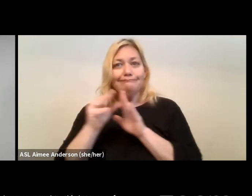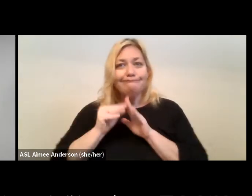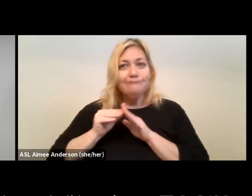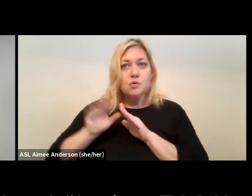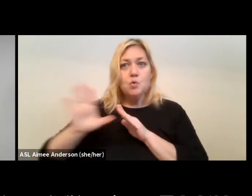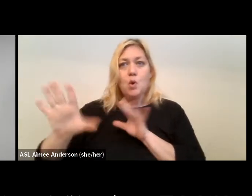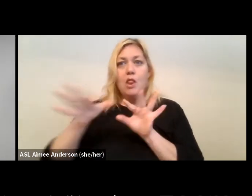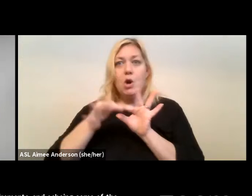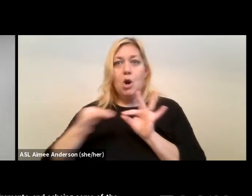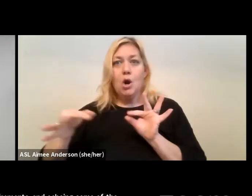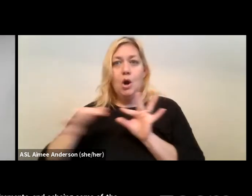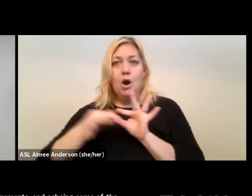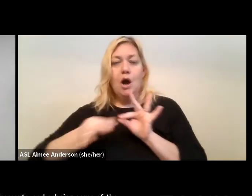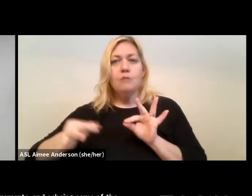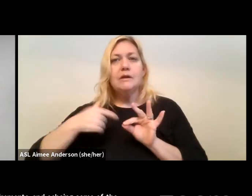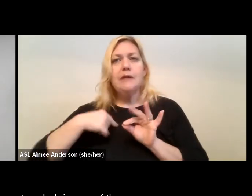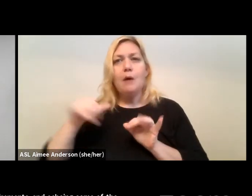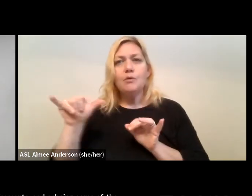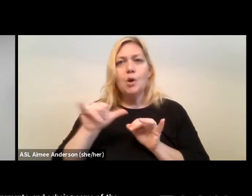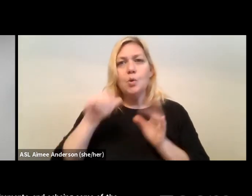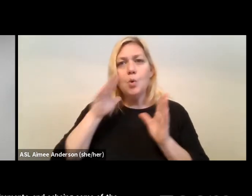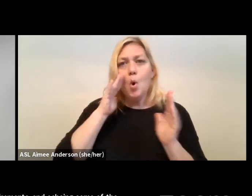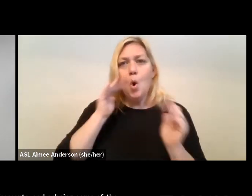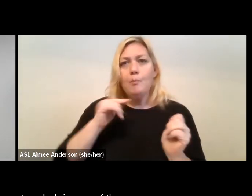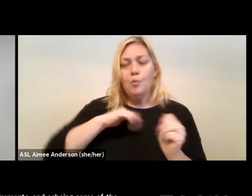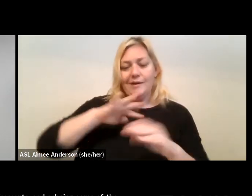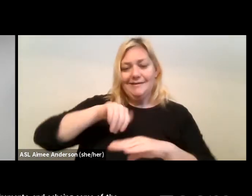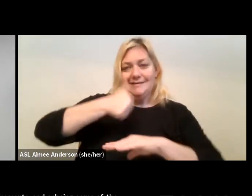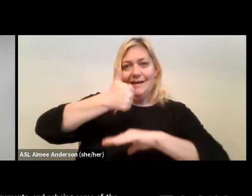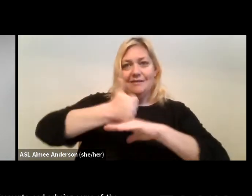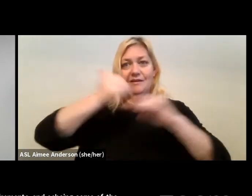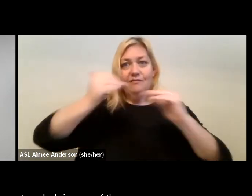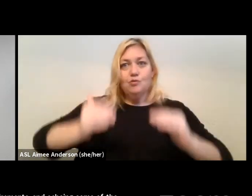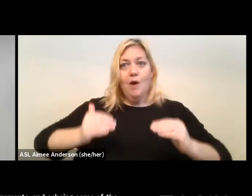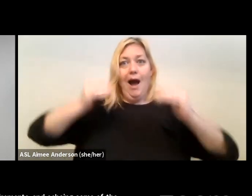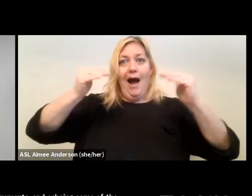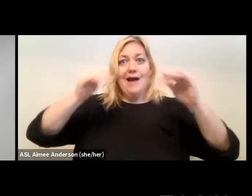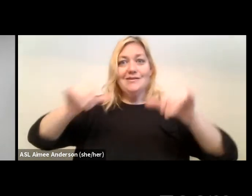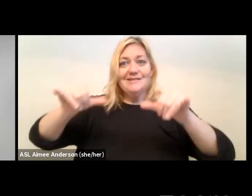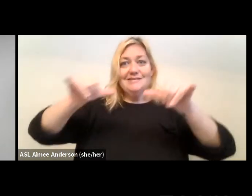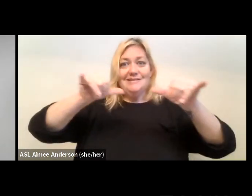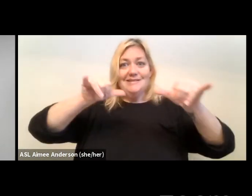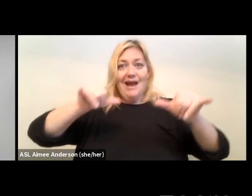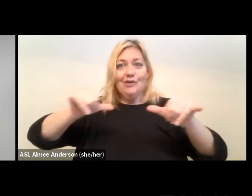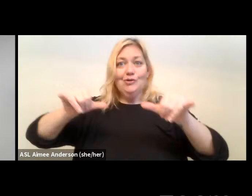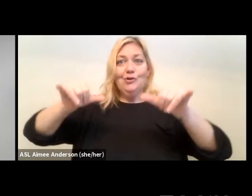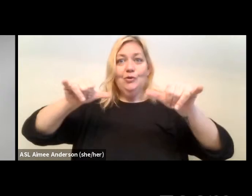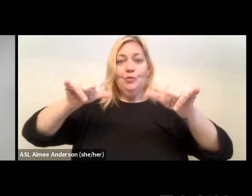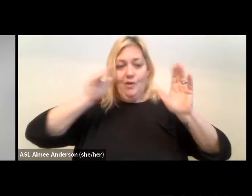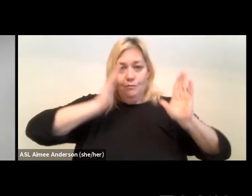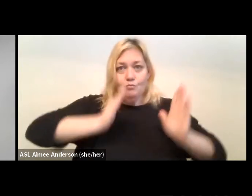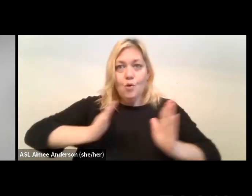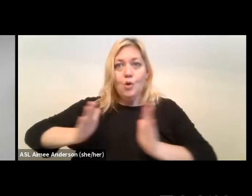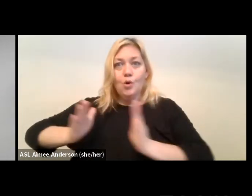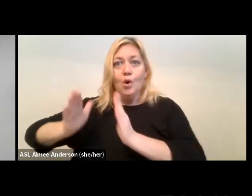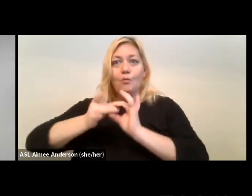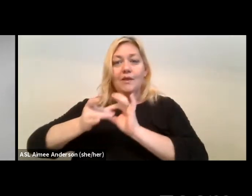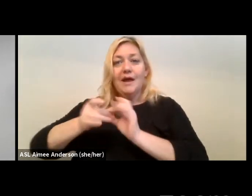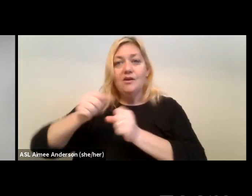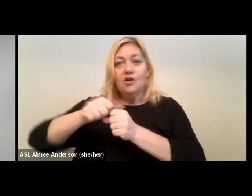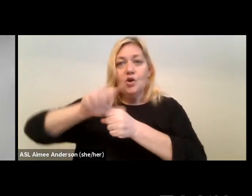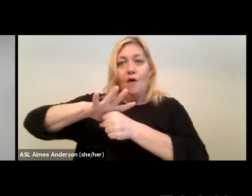comments. I was also hoping that we would set ourselves to a higher standard in terms of protocol related to